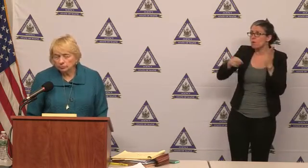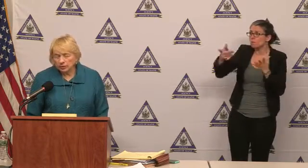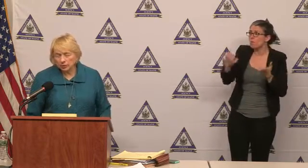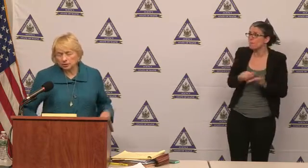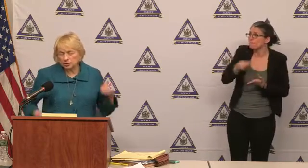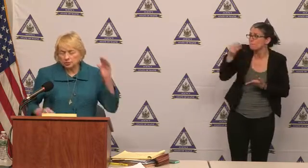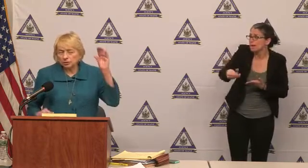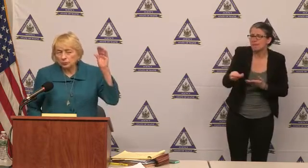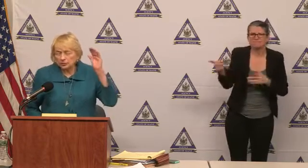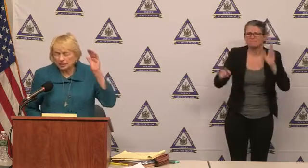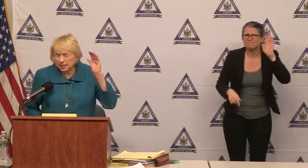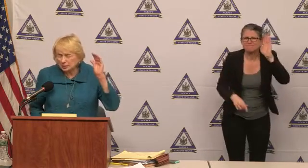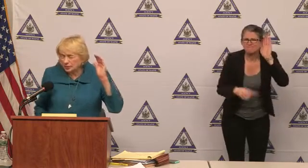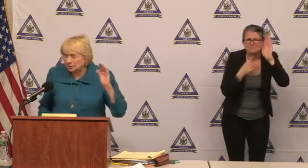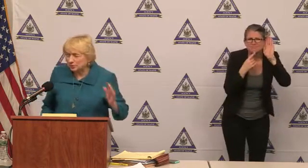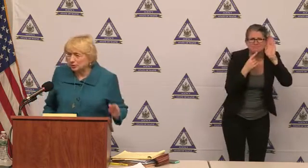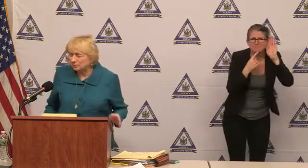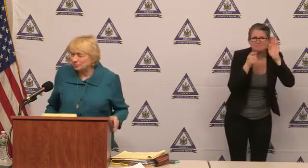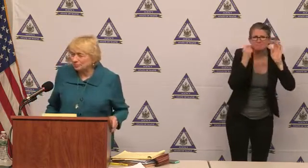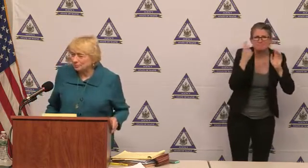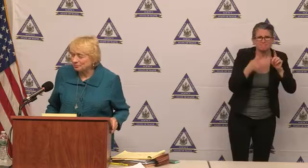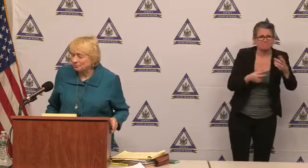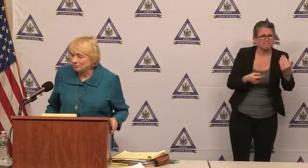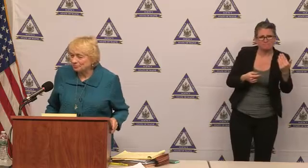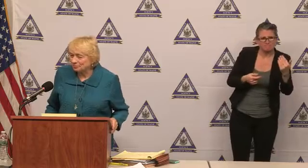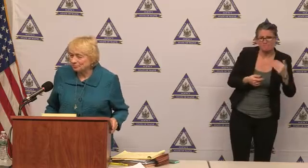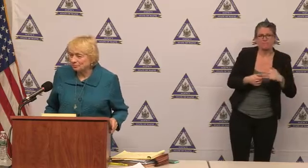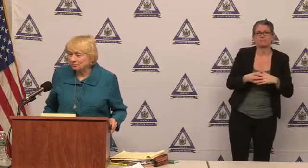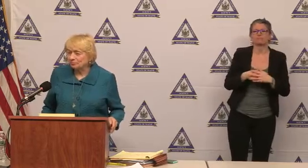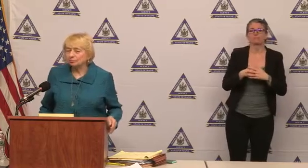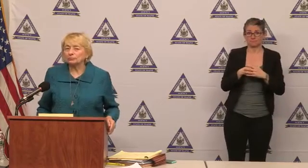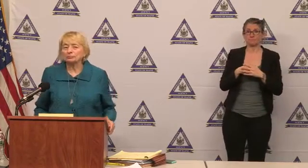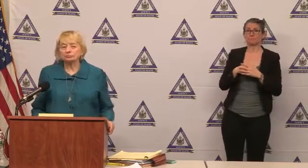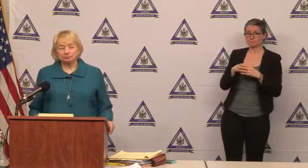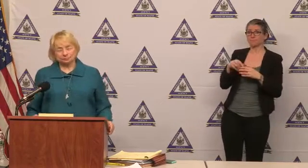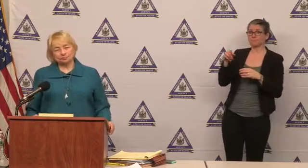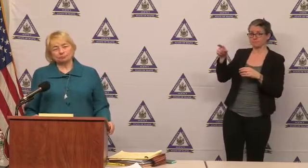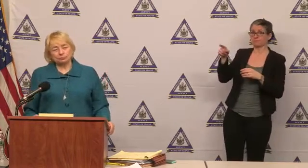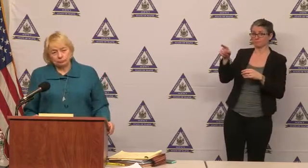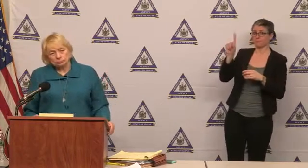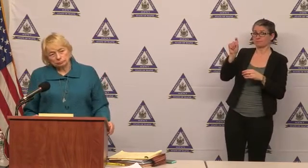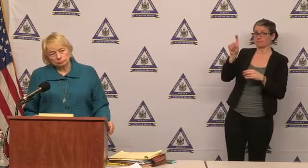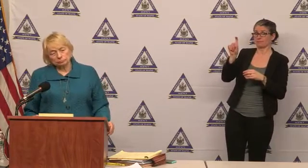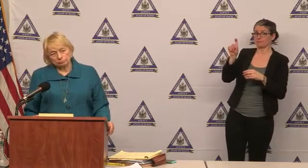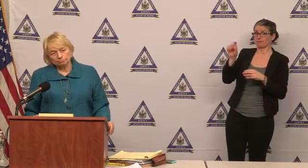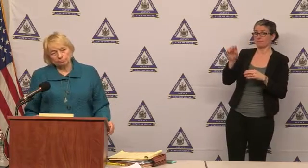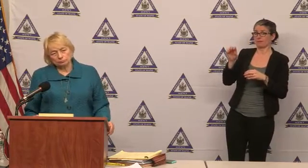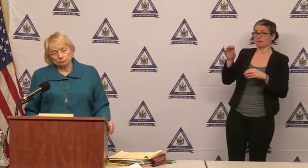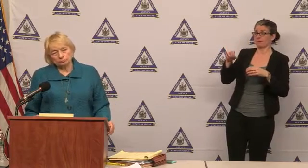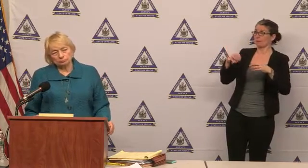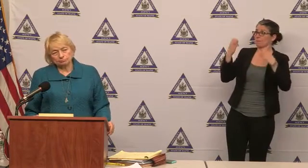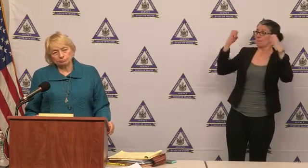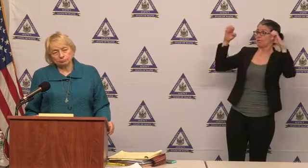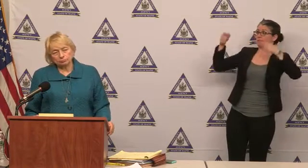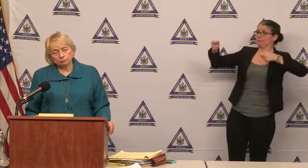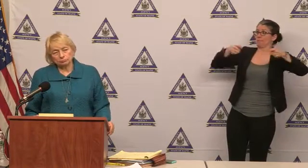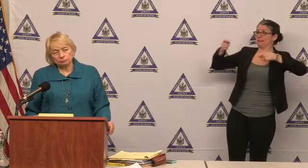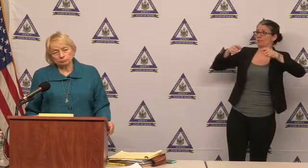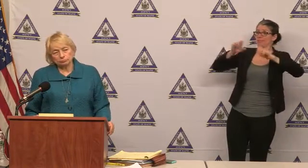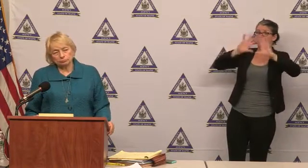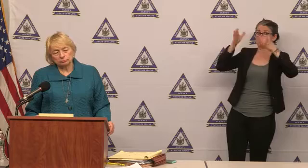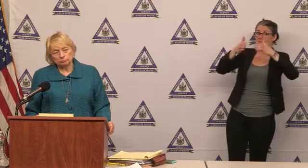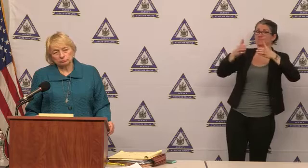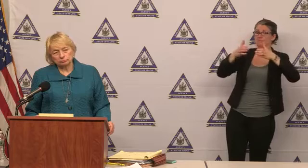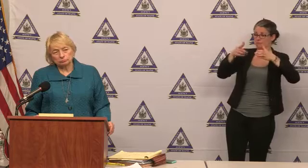in 2019? What's the last part? I'm sorry. Has All Clear Emergency Management, who you started contracting with in 2019, given you any advice